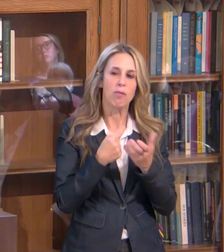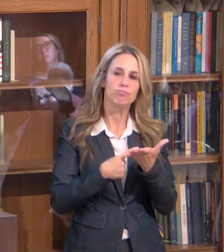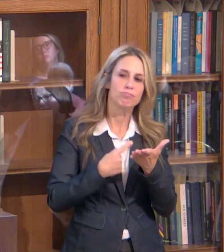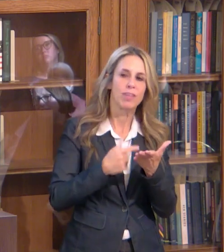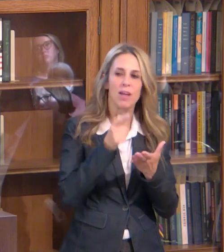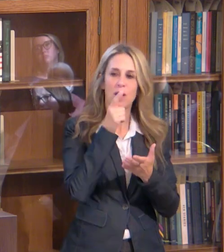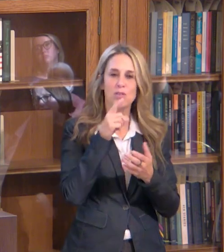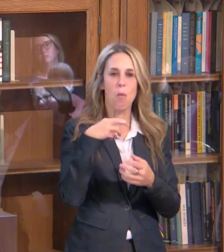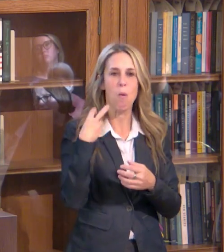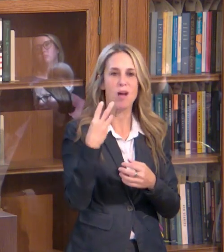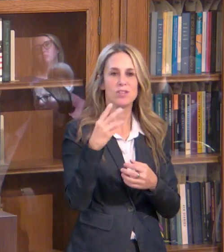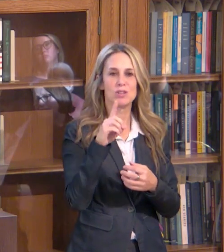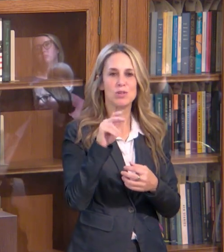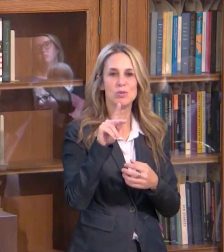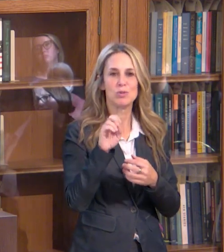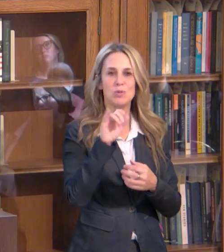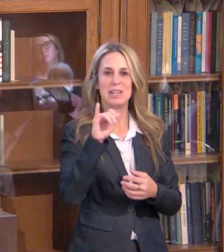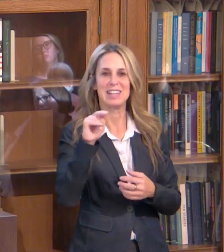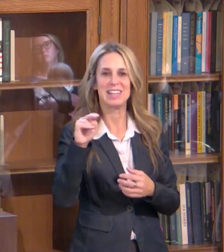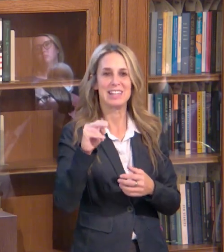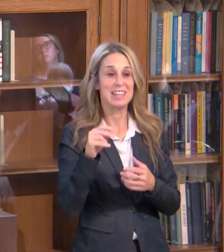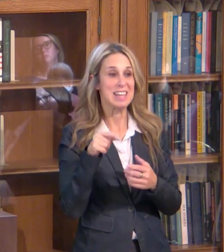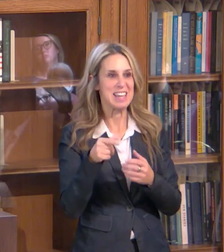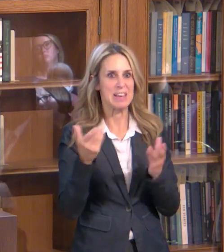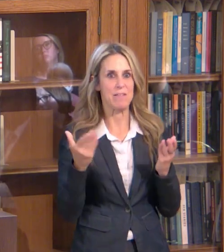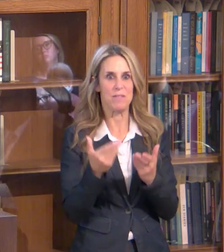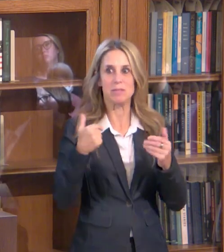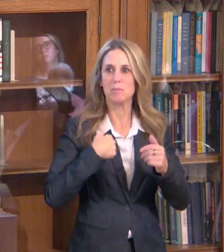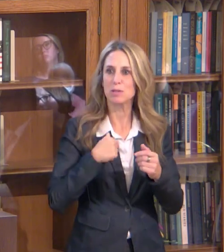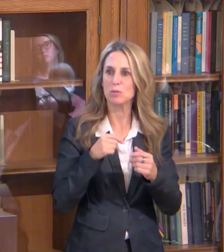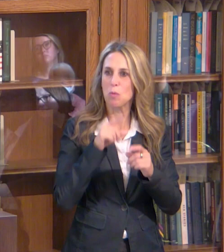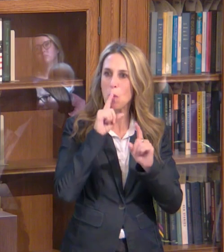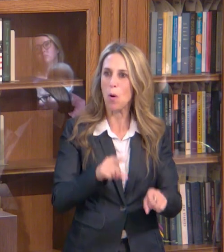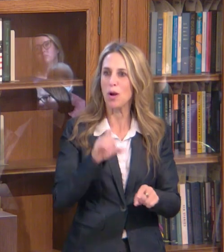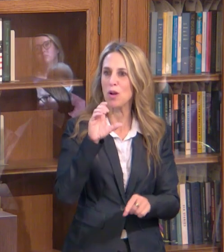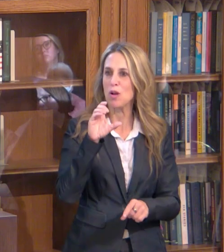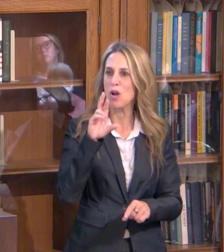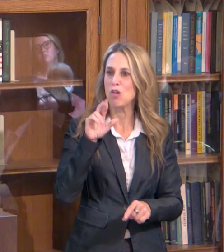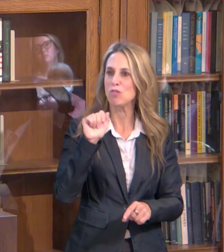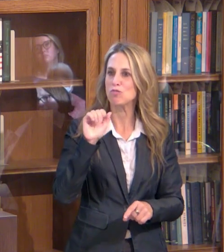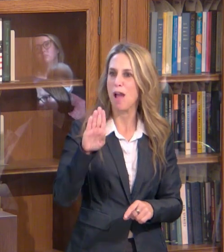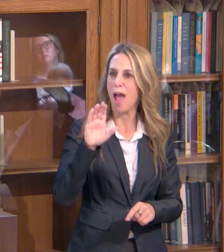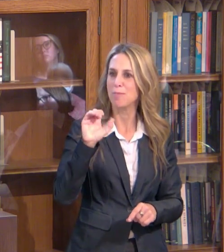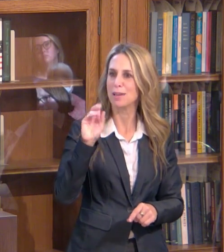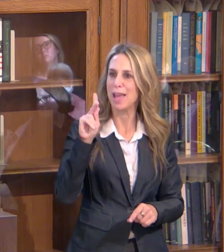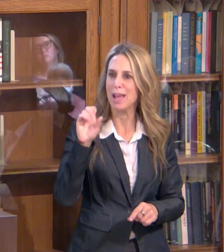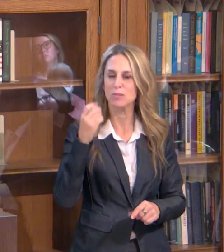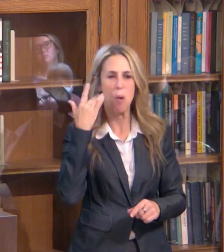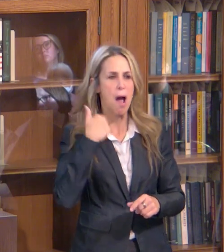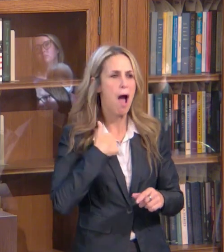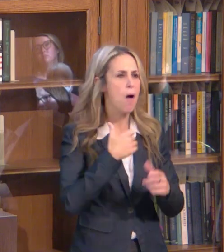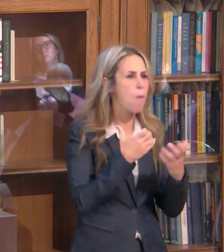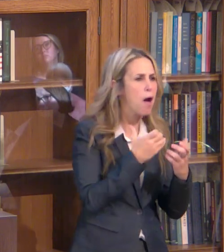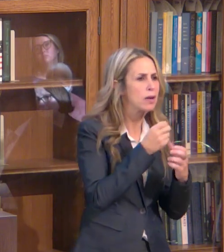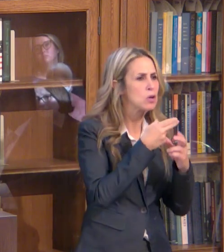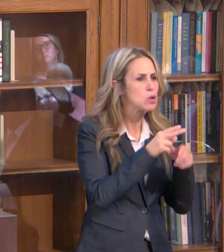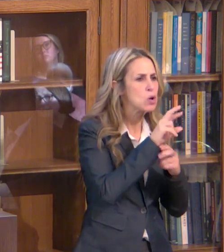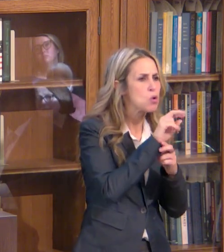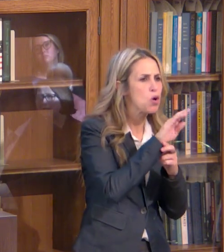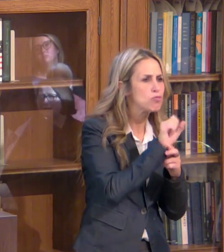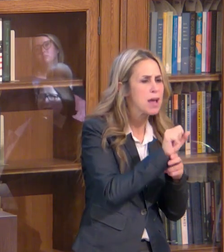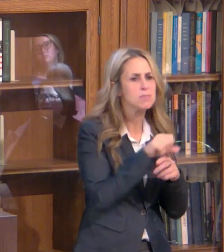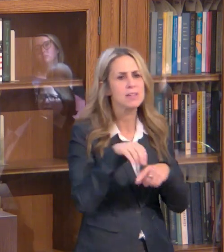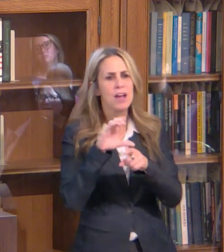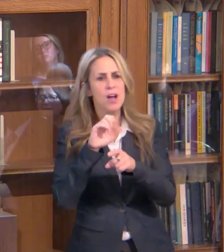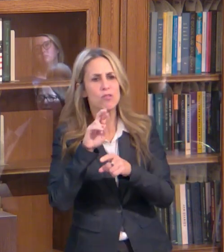Washington Duke in he talked me into ordering crab cakes uh because I was between crab cakes and the short R and he said